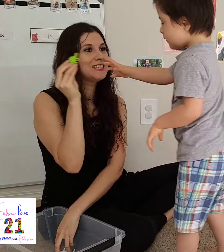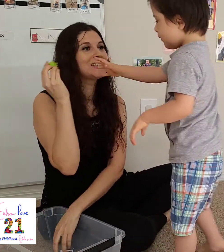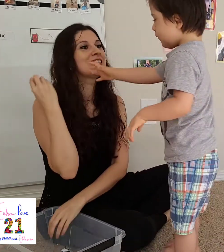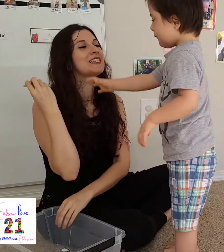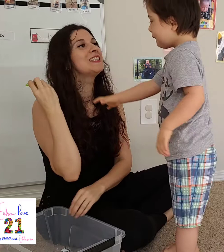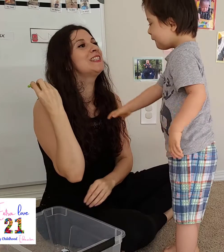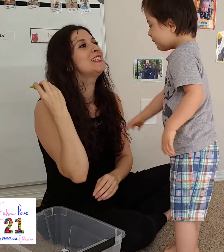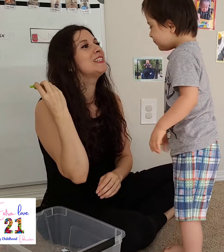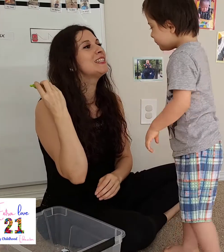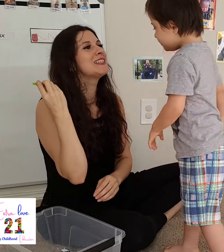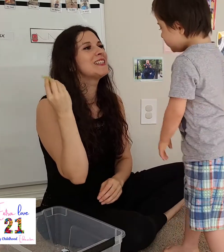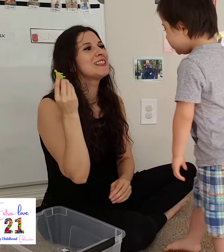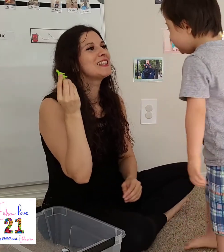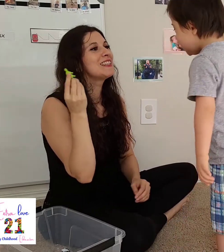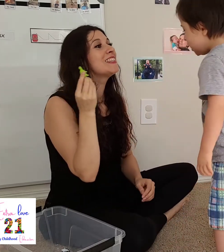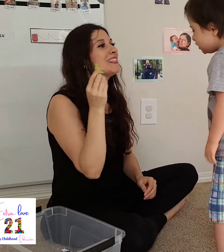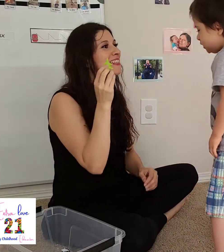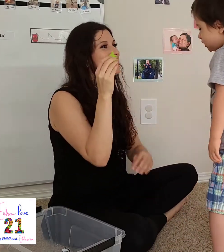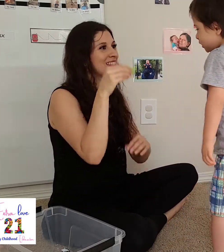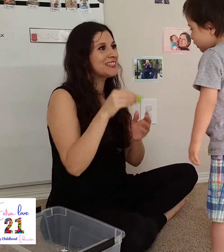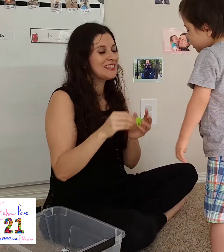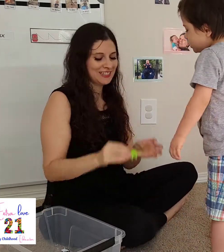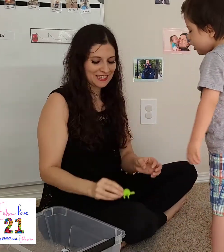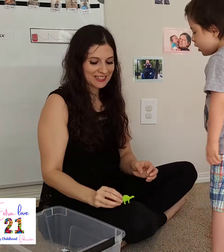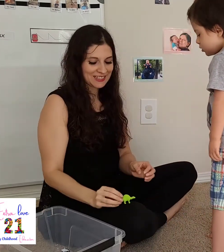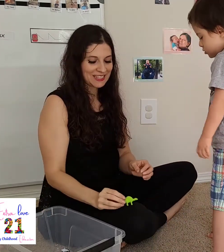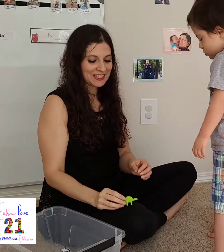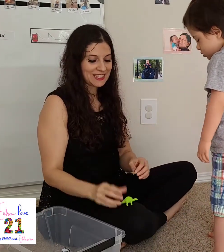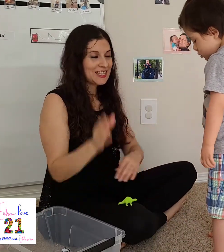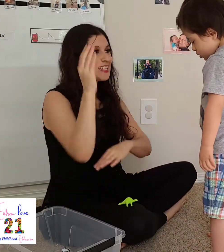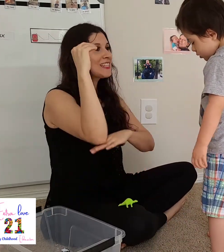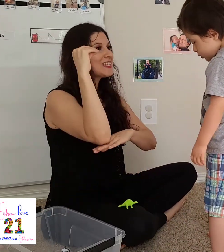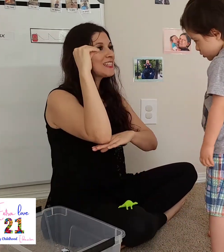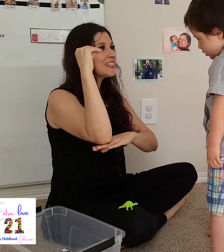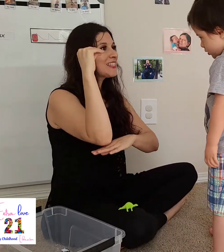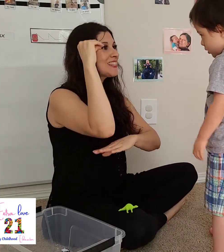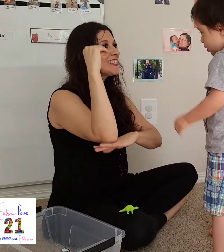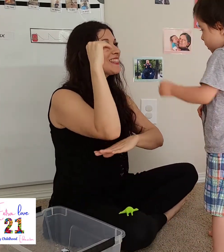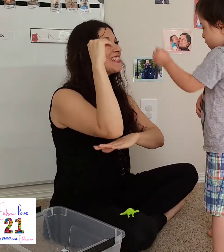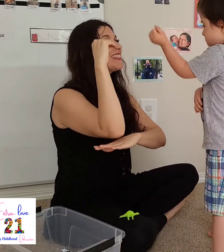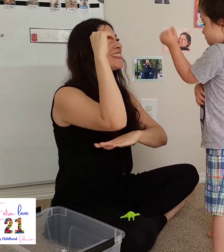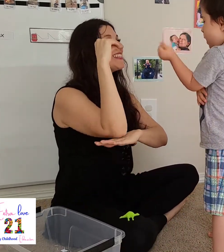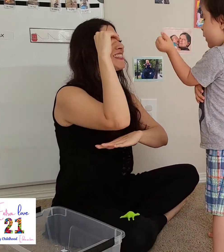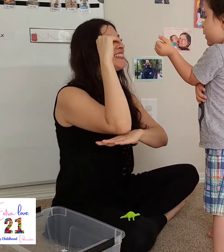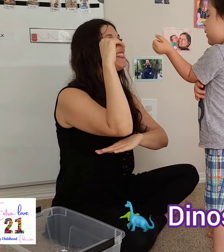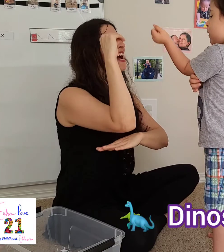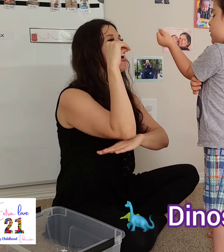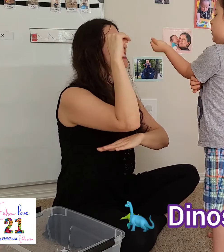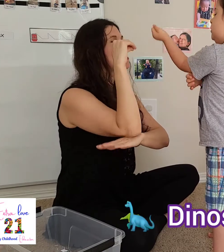dinosaur.